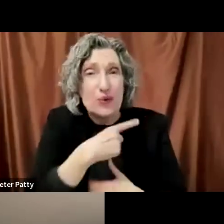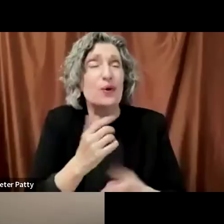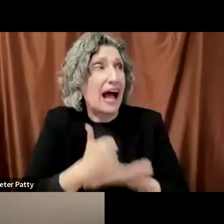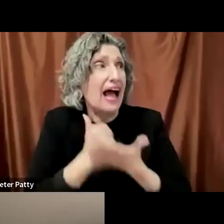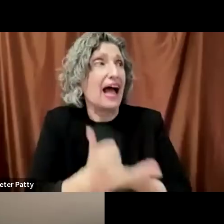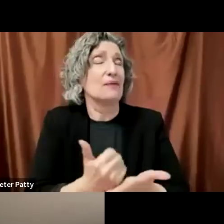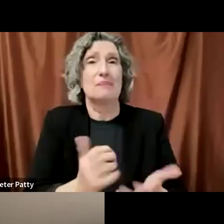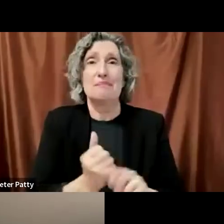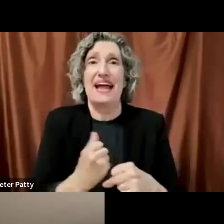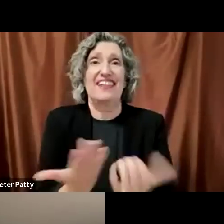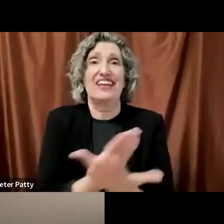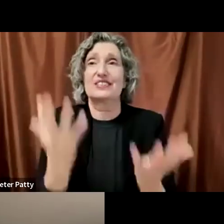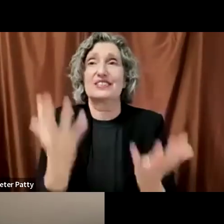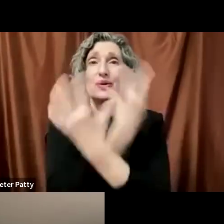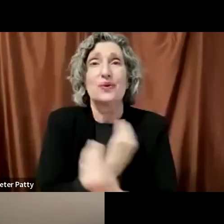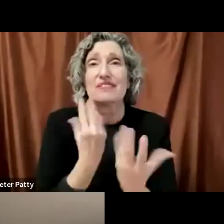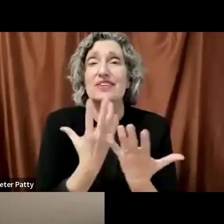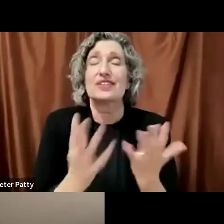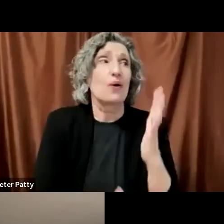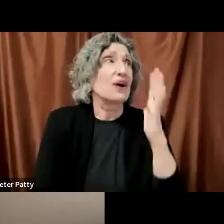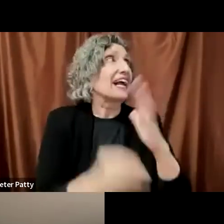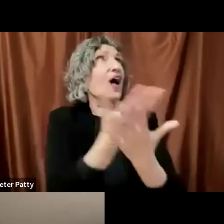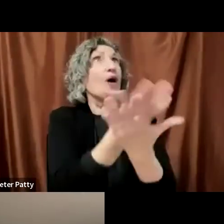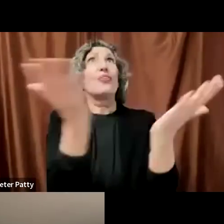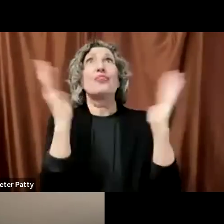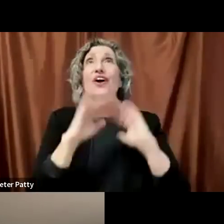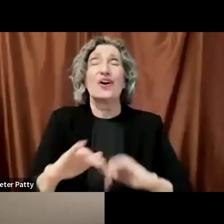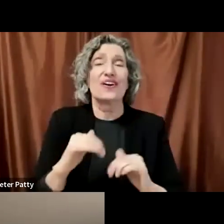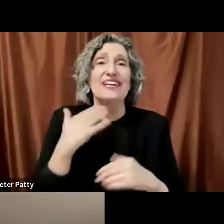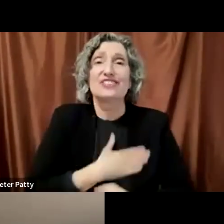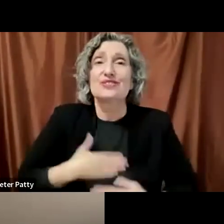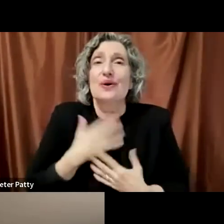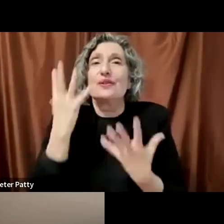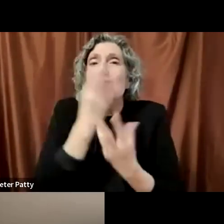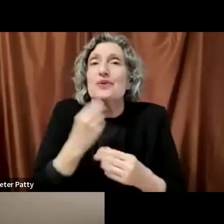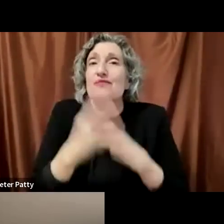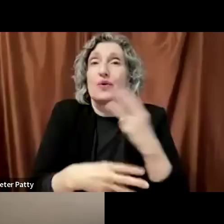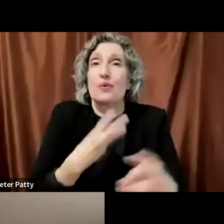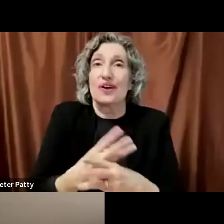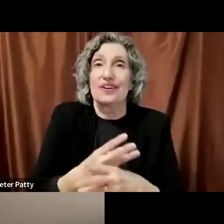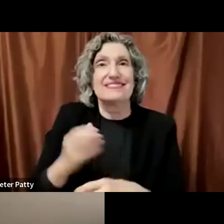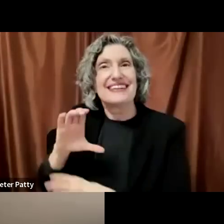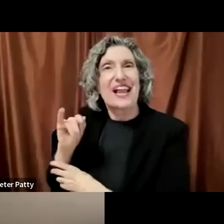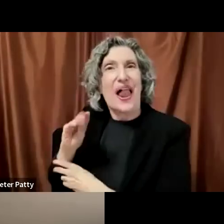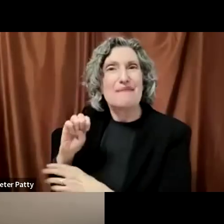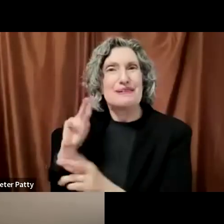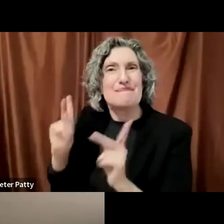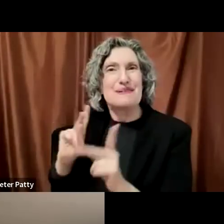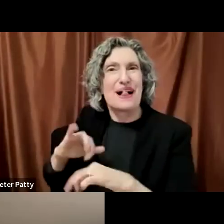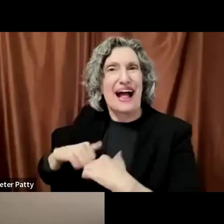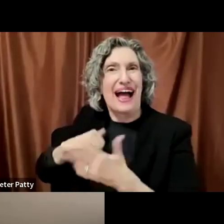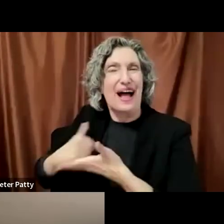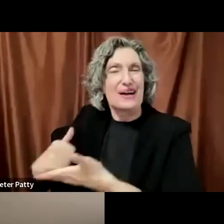us. So go and enjoy the natural environments that the climate folks have, you know, just worked so hard to protect. Go and